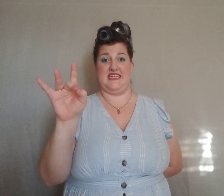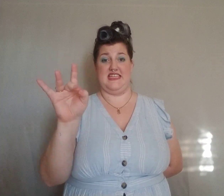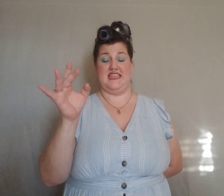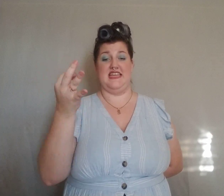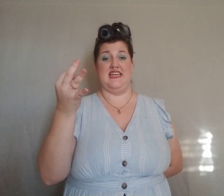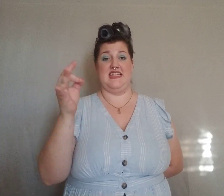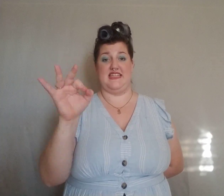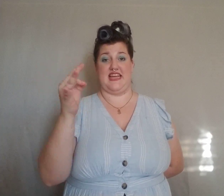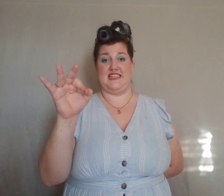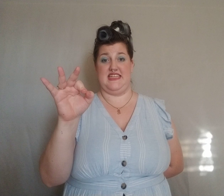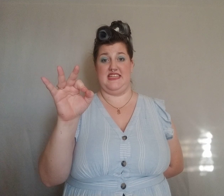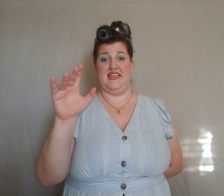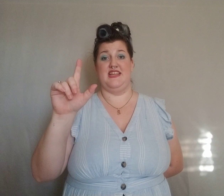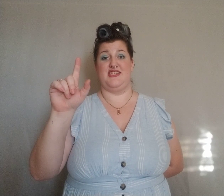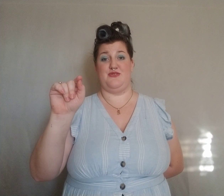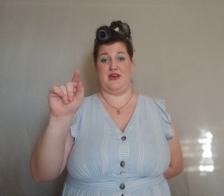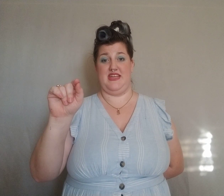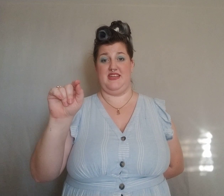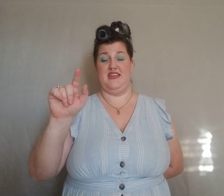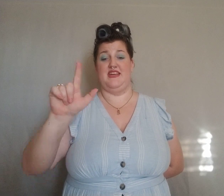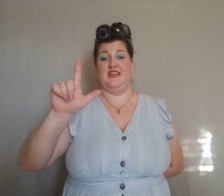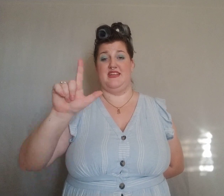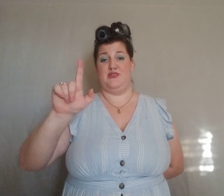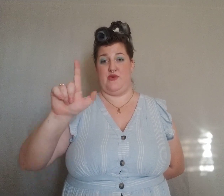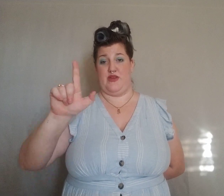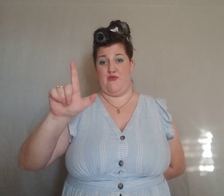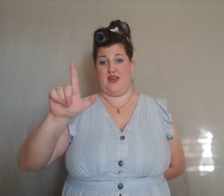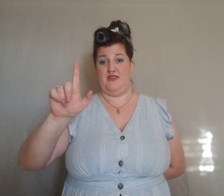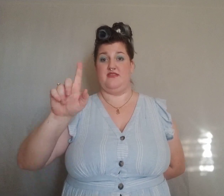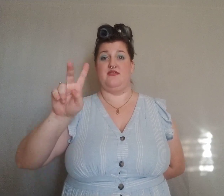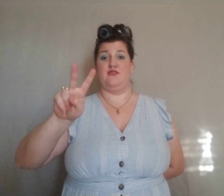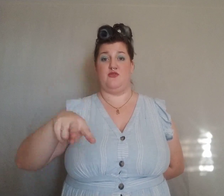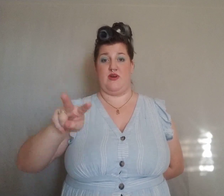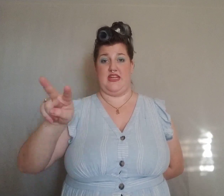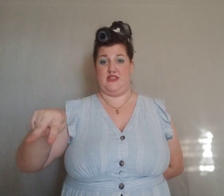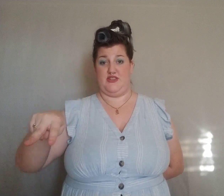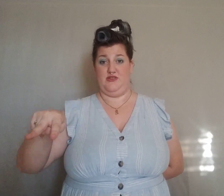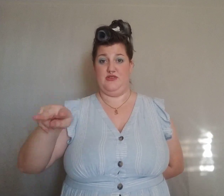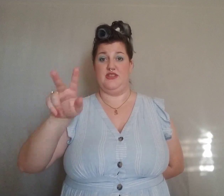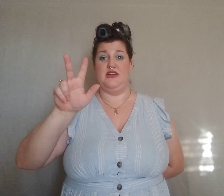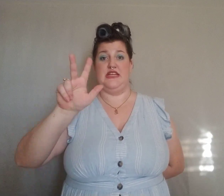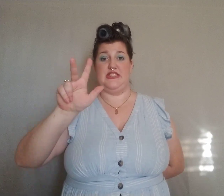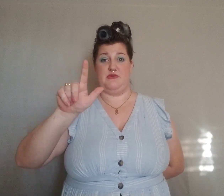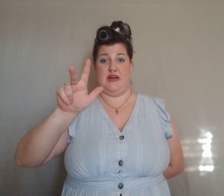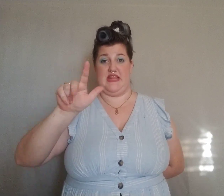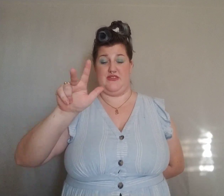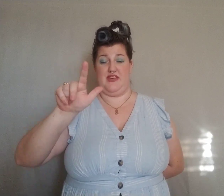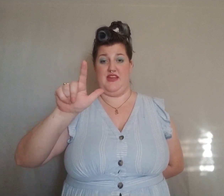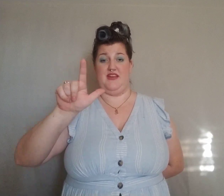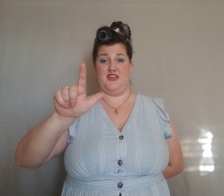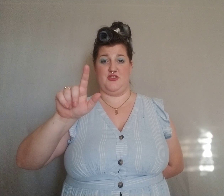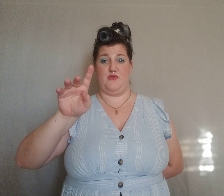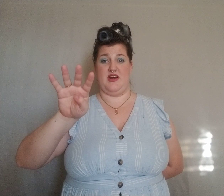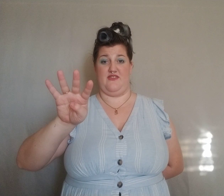18, 19, 20, 21, 22, 23,